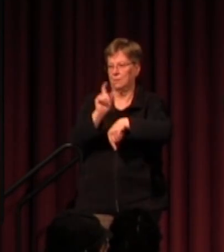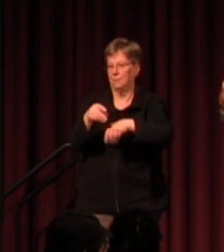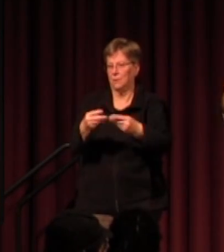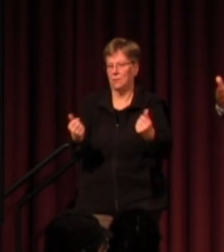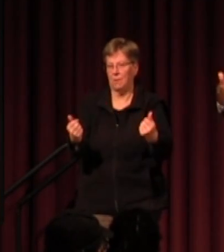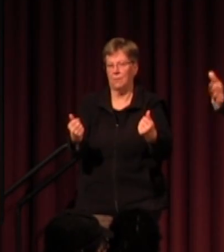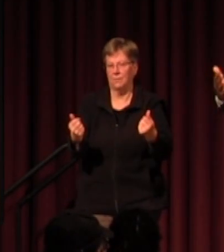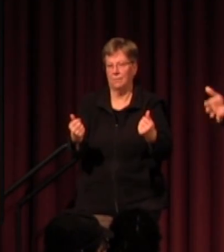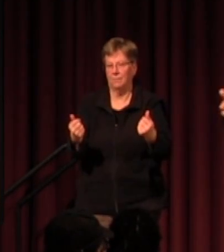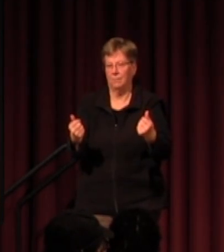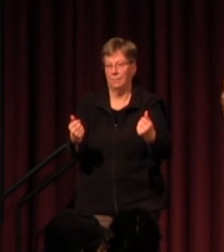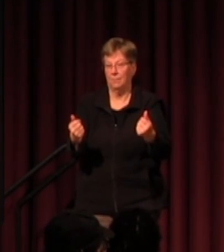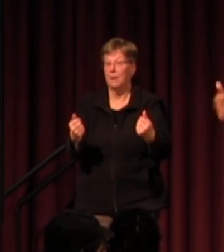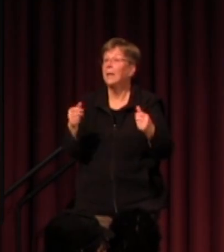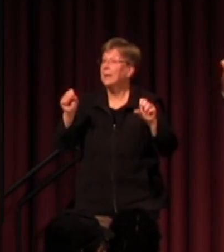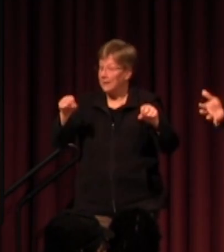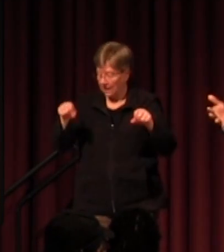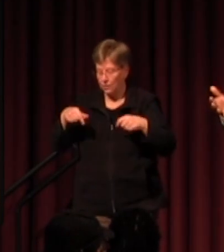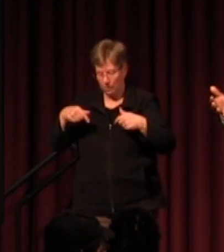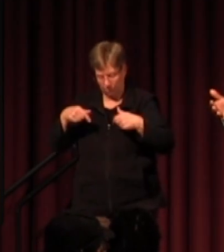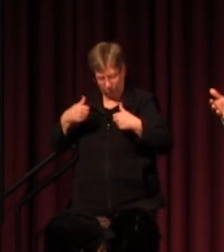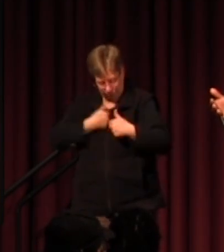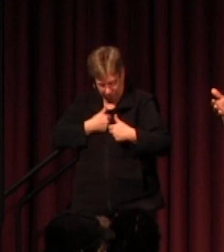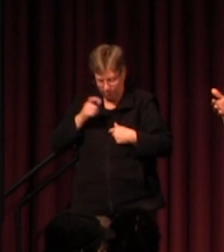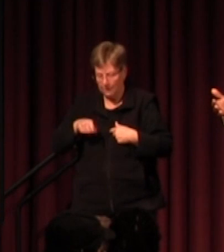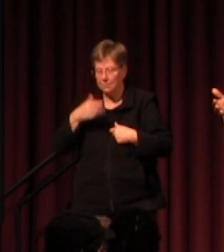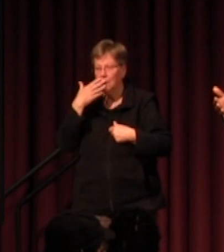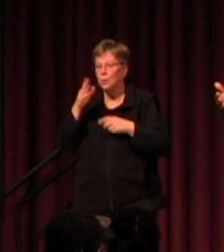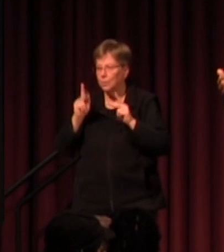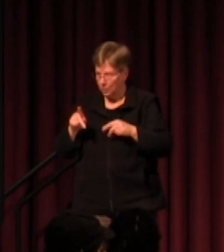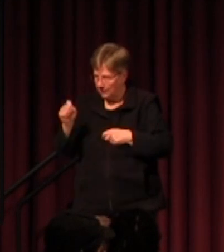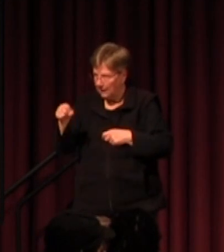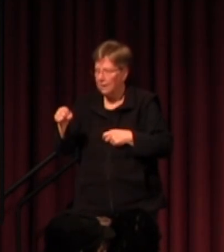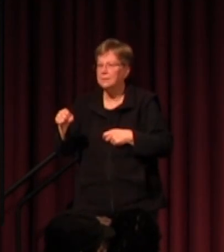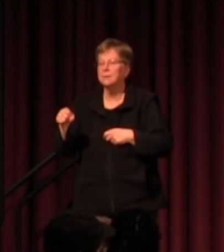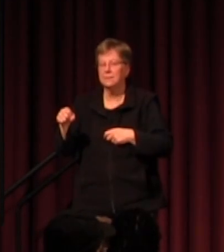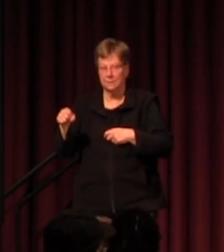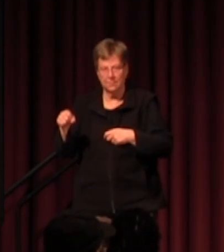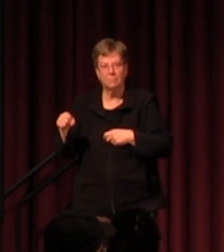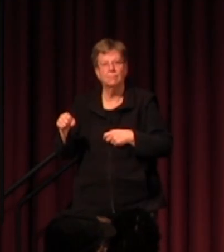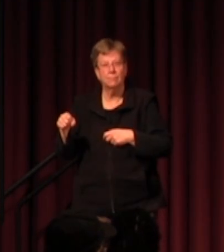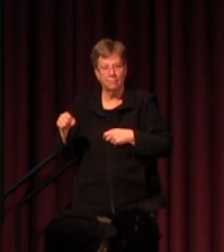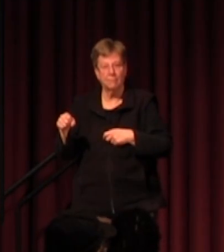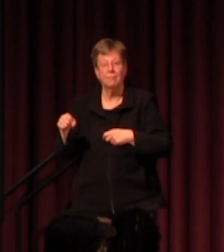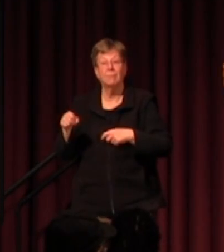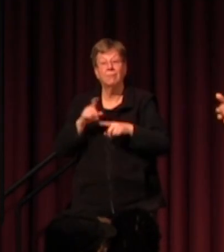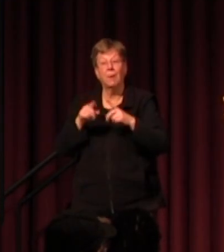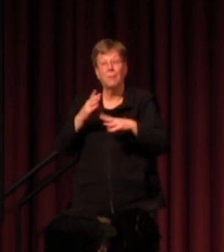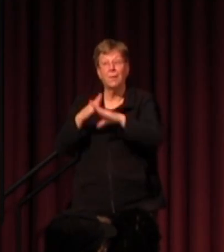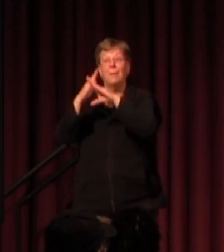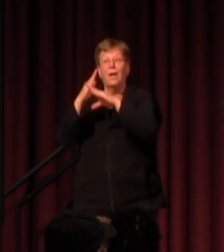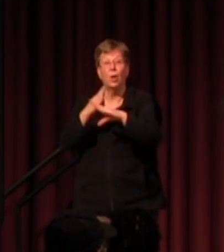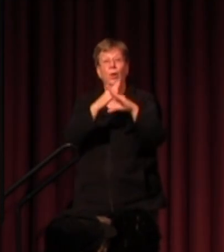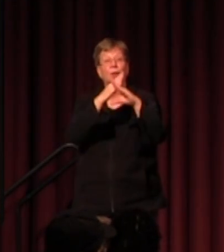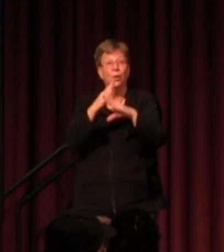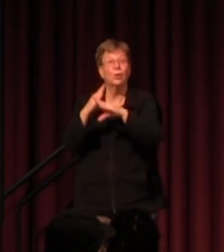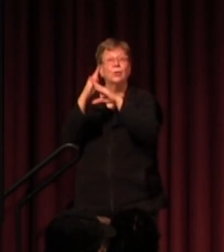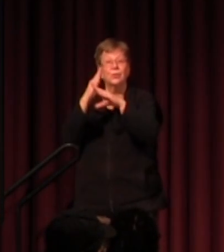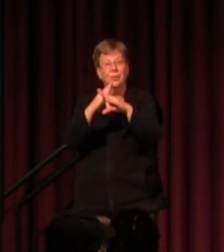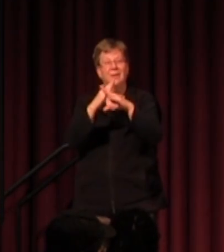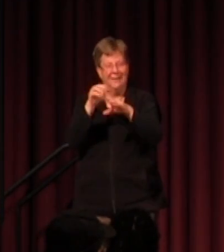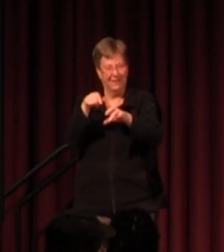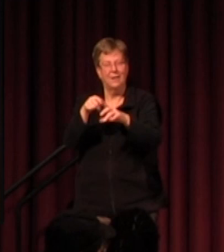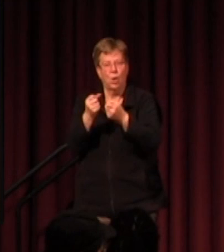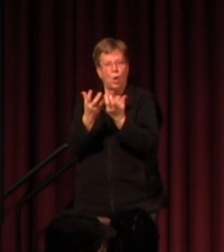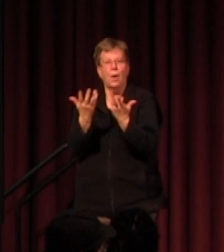Yes, do the work to become a good person. Being a good person is good. And some of the barriers that people see have to do with the way the